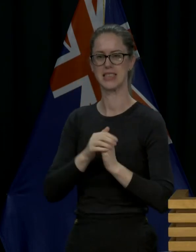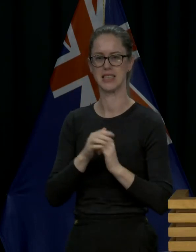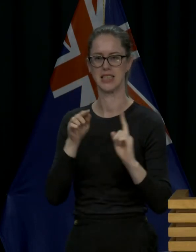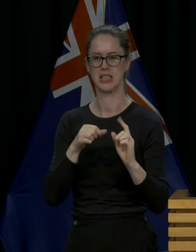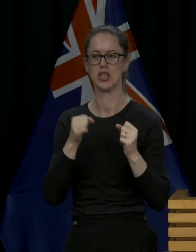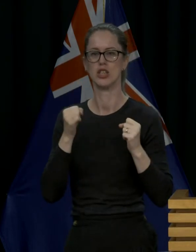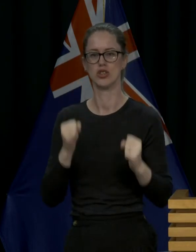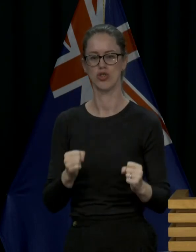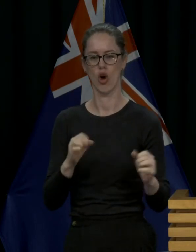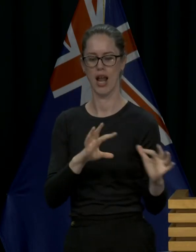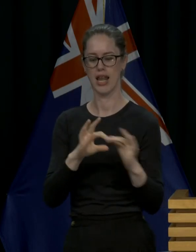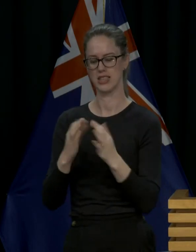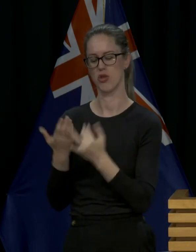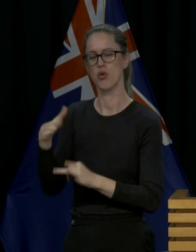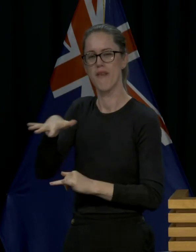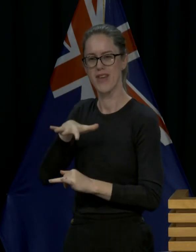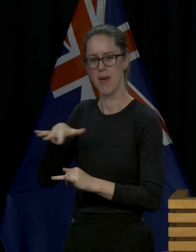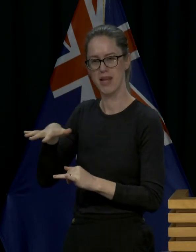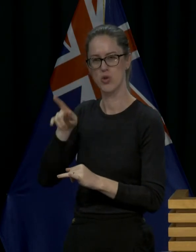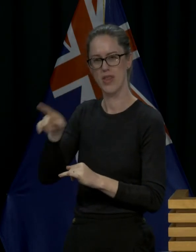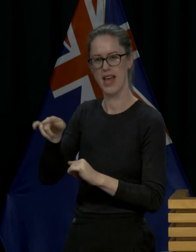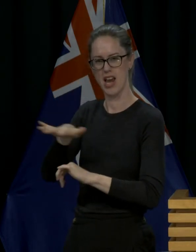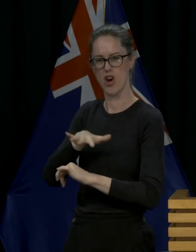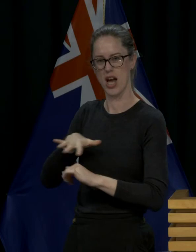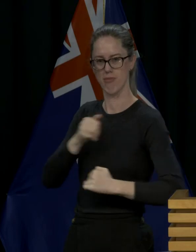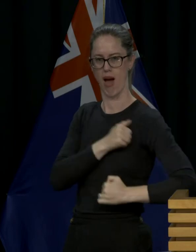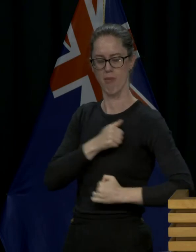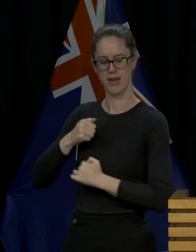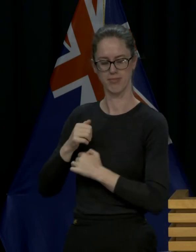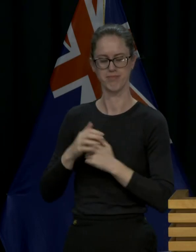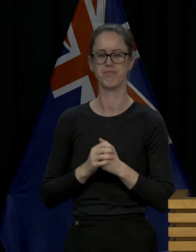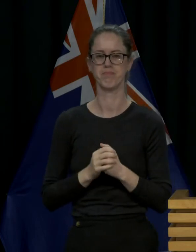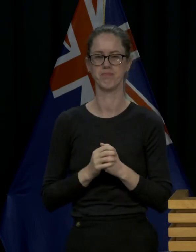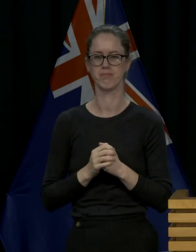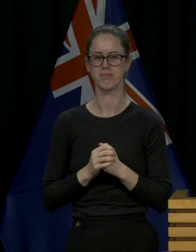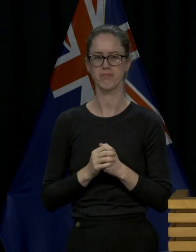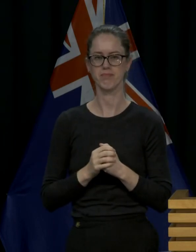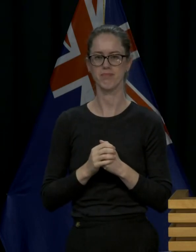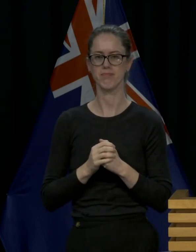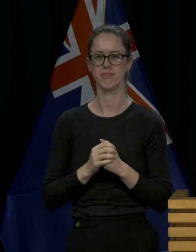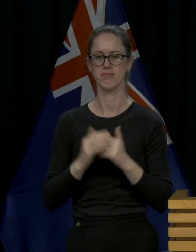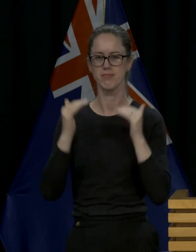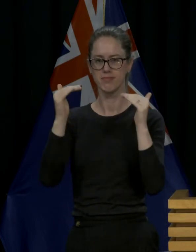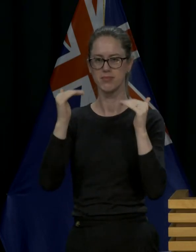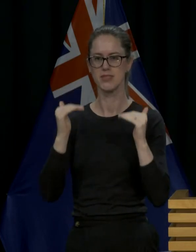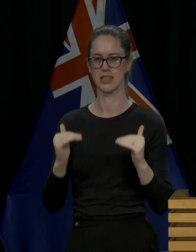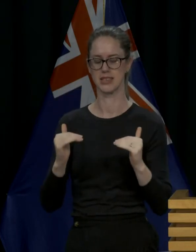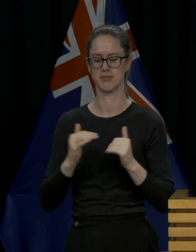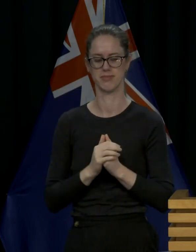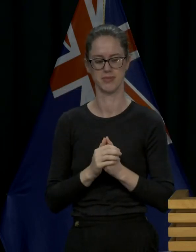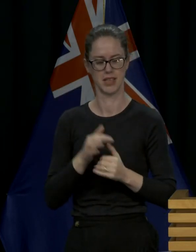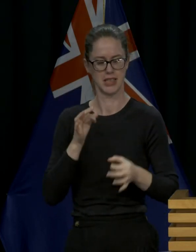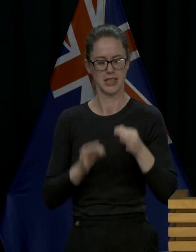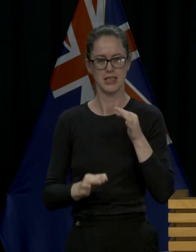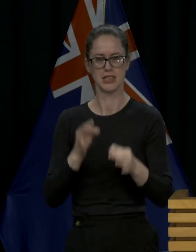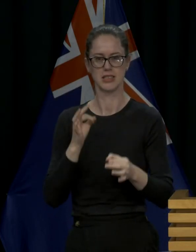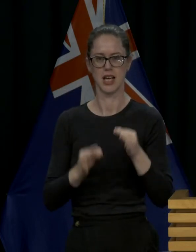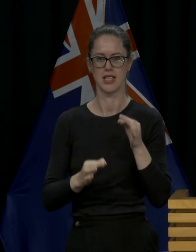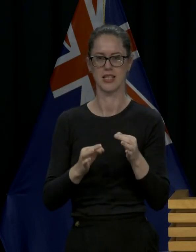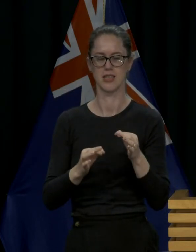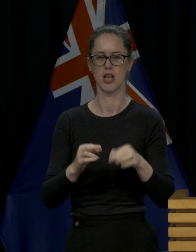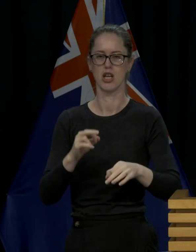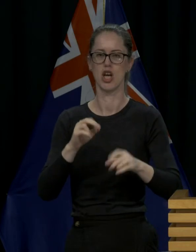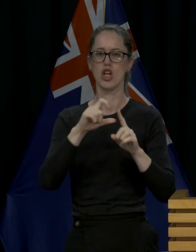has strong links through his family into that area. I have also made the decision to bring in